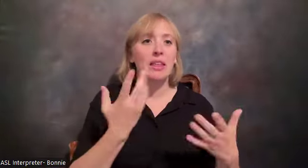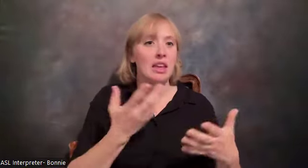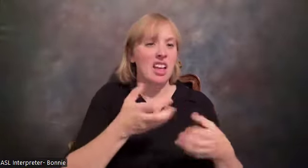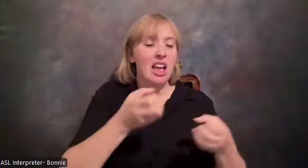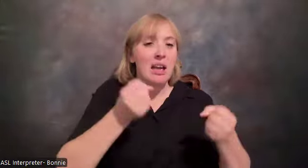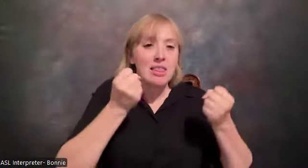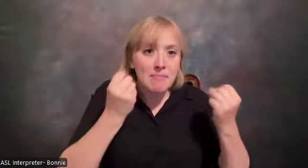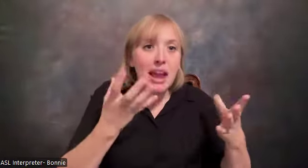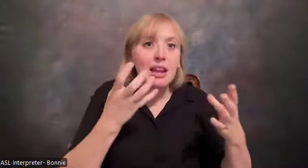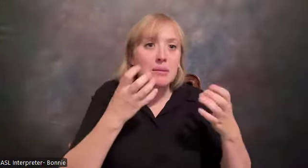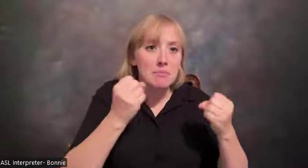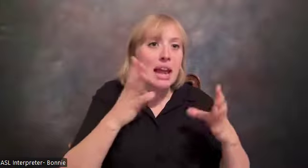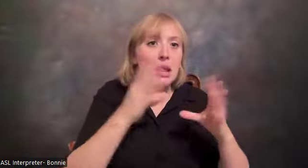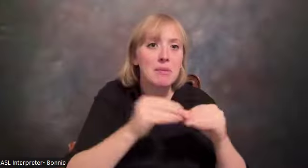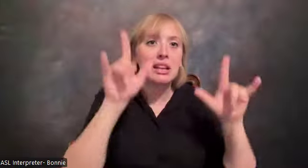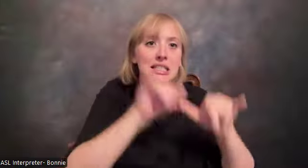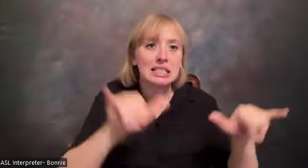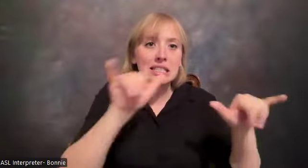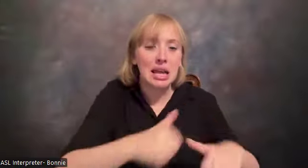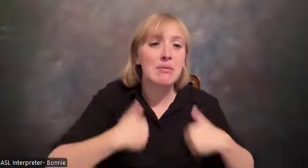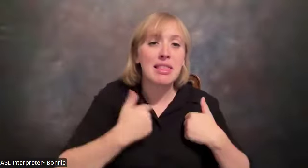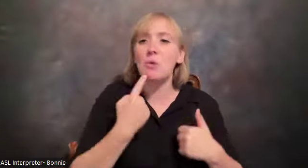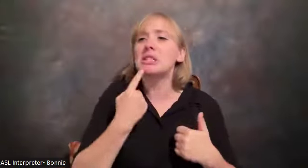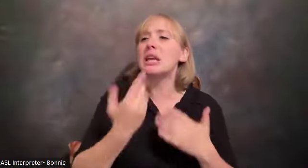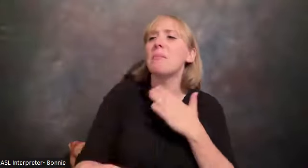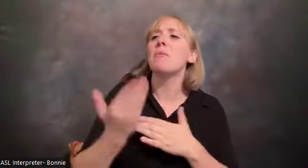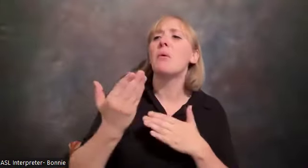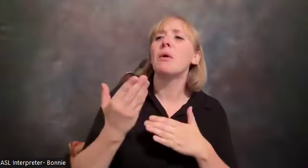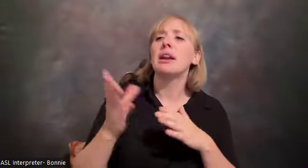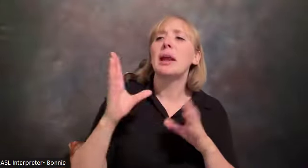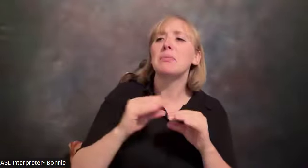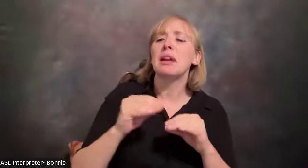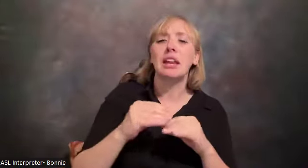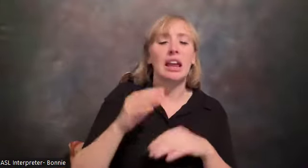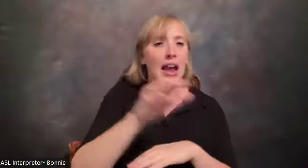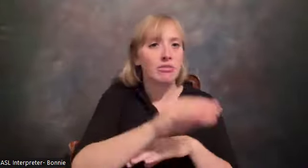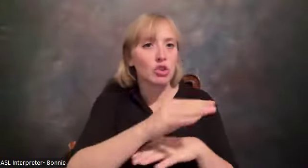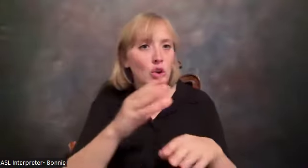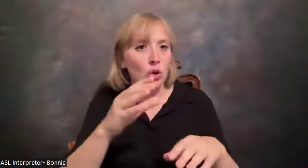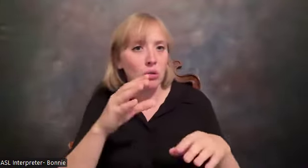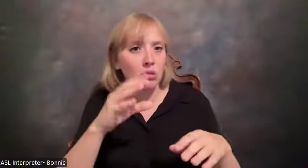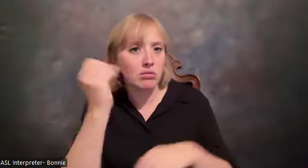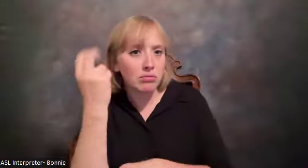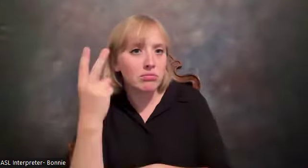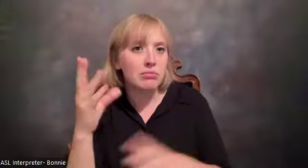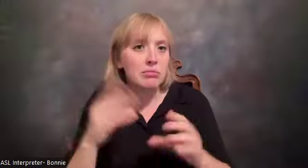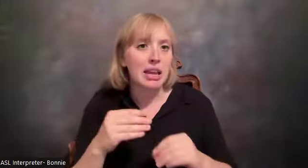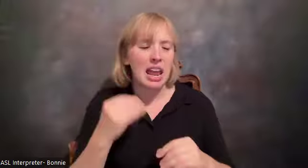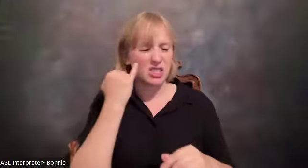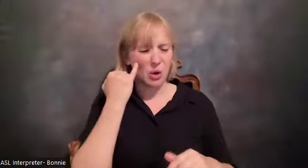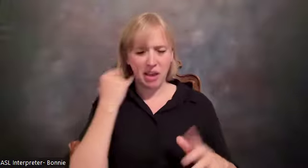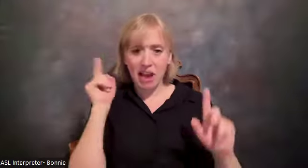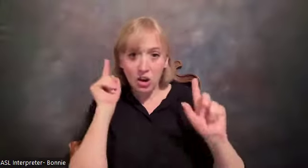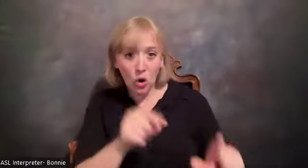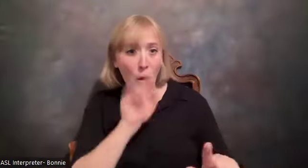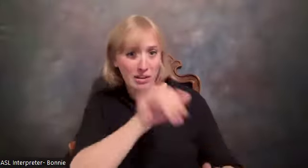in the same address. People would say, I was at the morning meeting earlier. They were talking about the noon meeting. So if I just go to